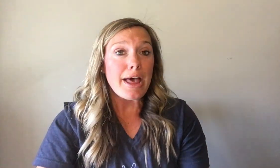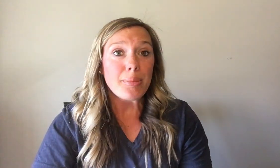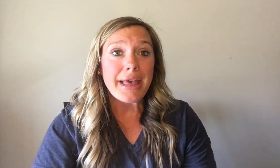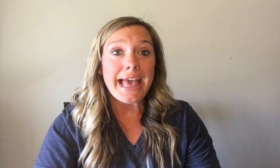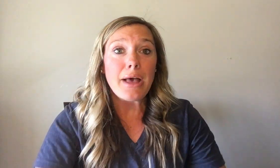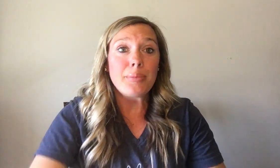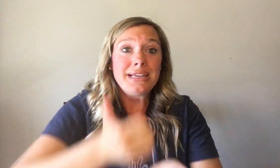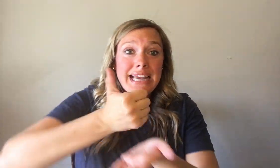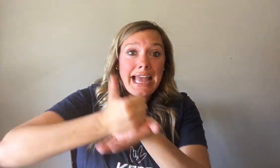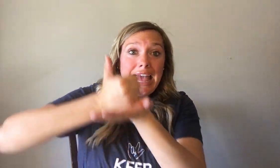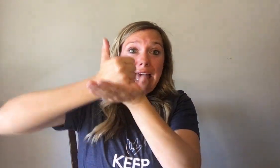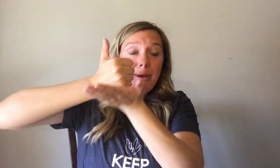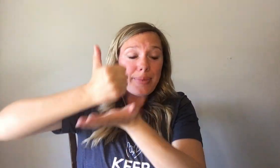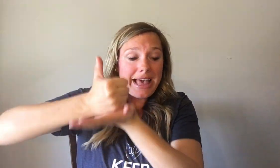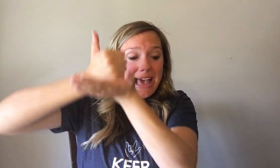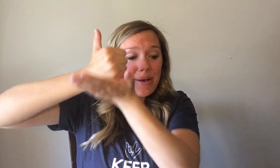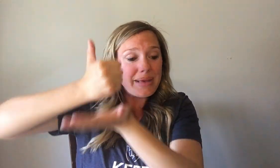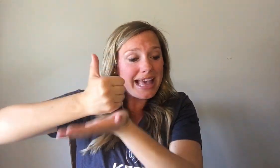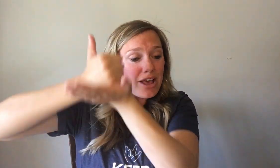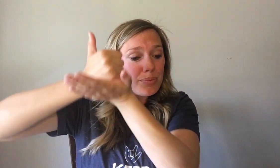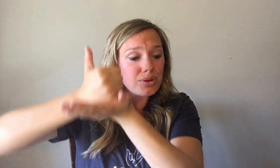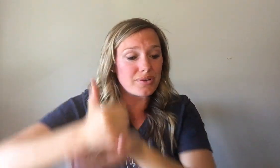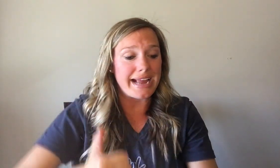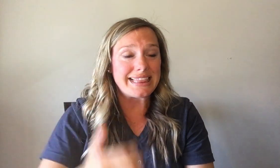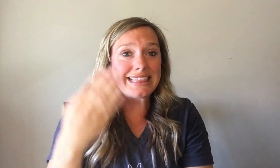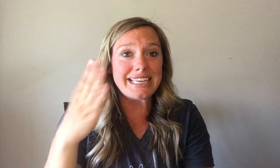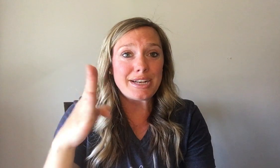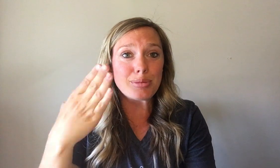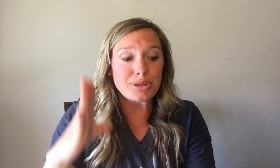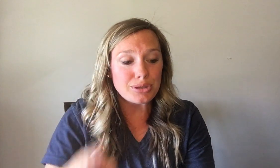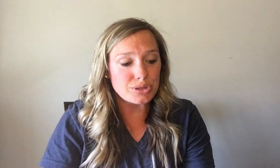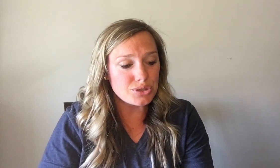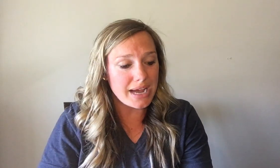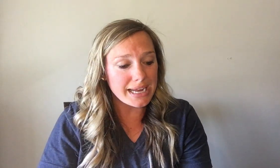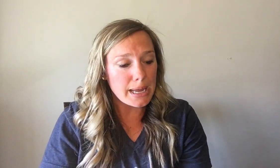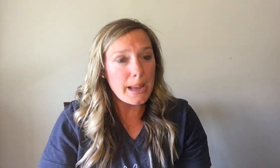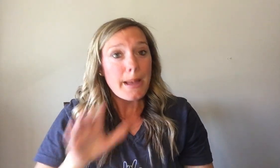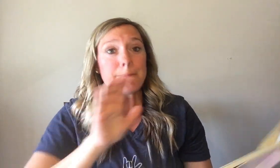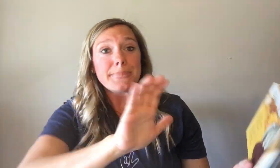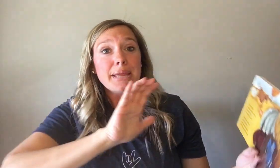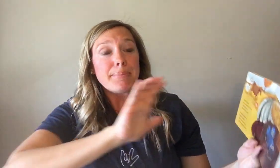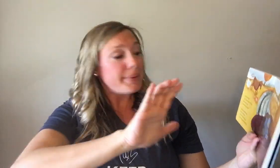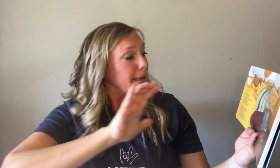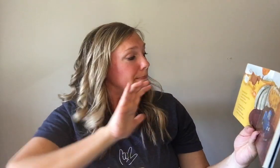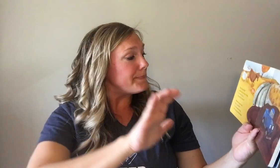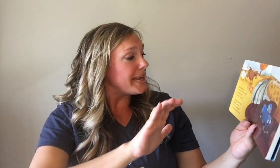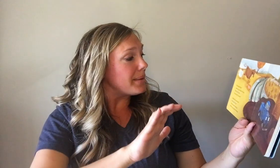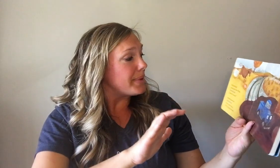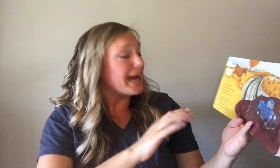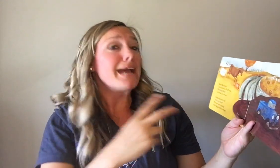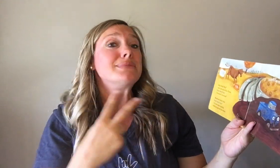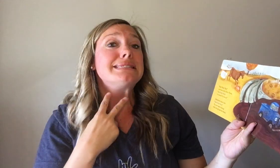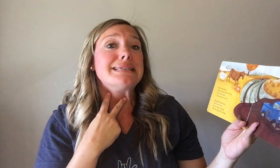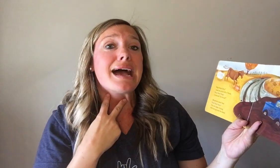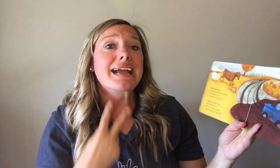Help, help, help, help, help, cried Little Blue Truck. Beep, beep, beep, I'm stuck,